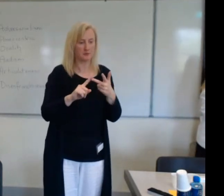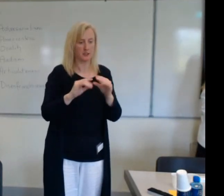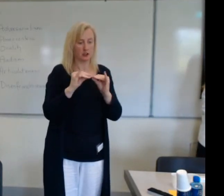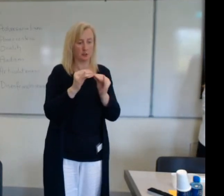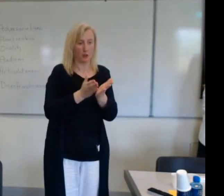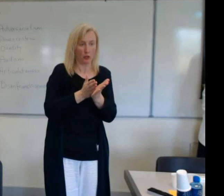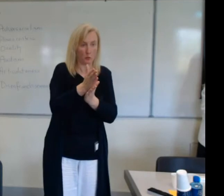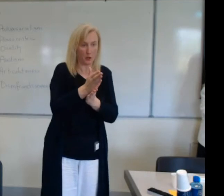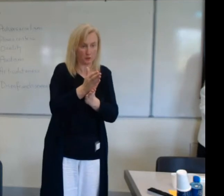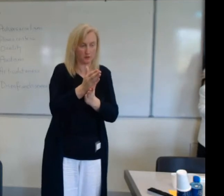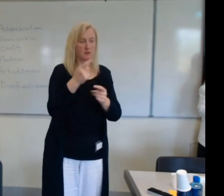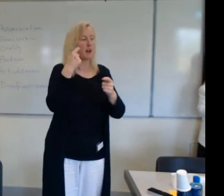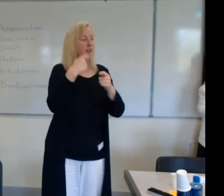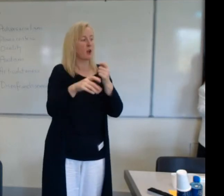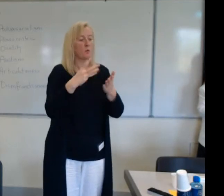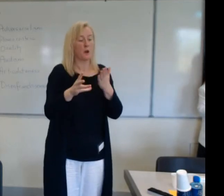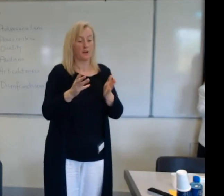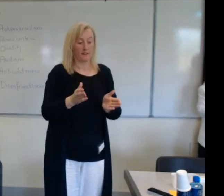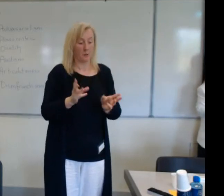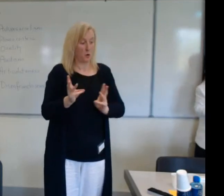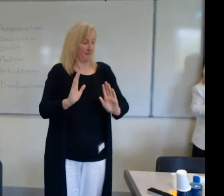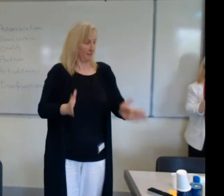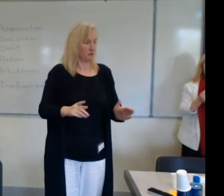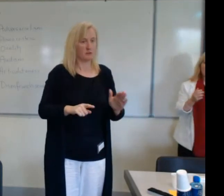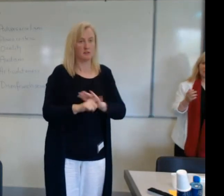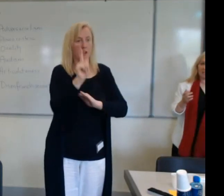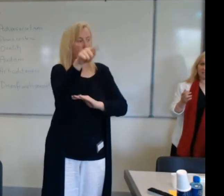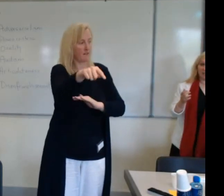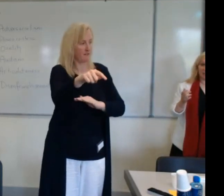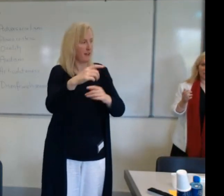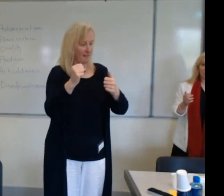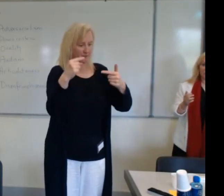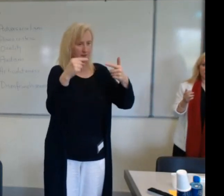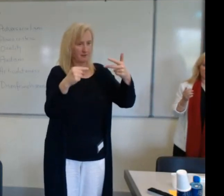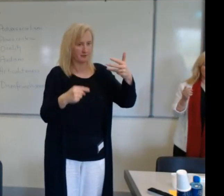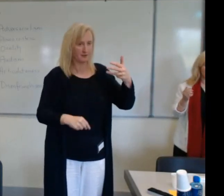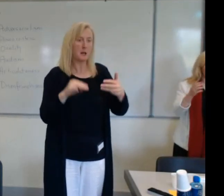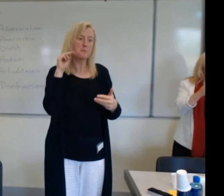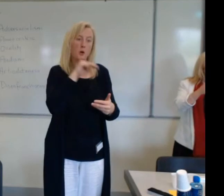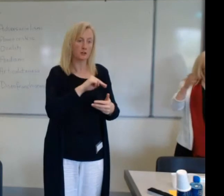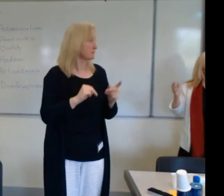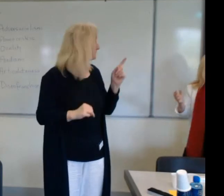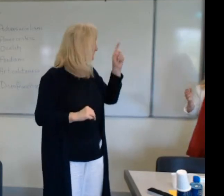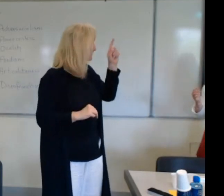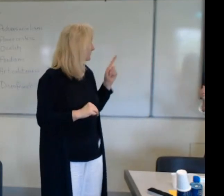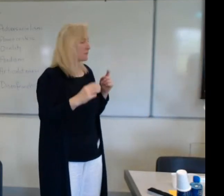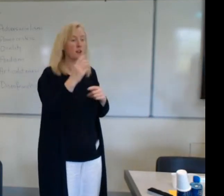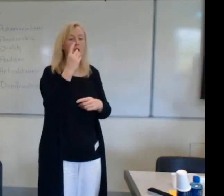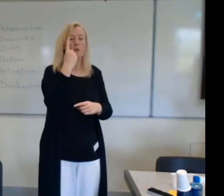and then leaving an assignment or a location. Yeah. And all of those things are important because, you know, again, in another project, when we looked at access